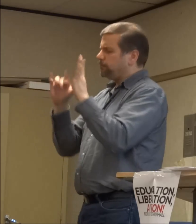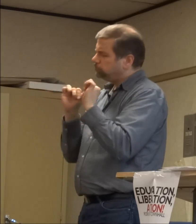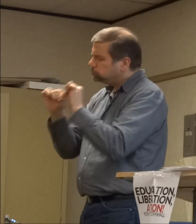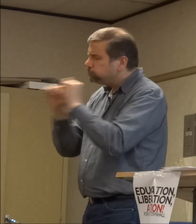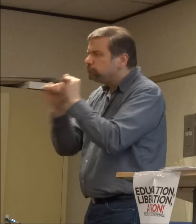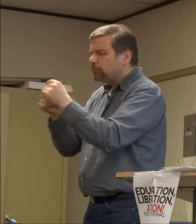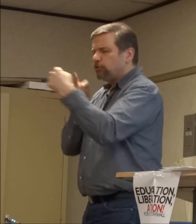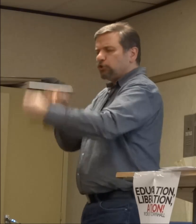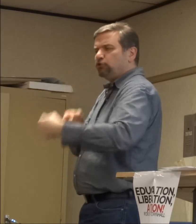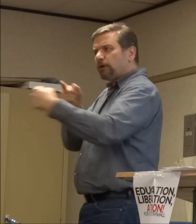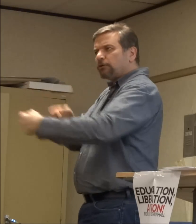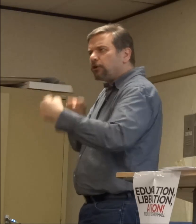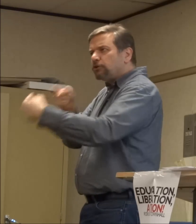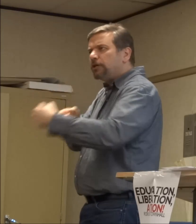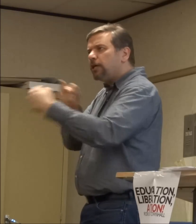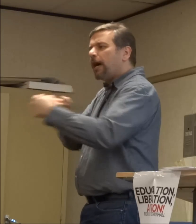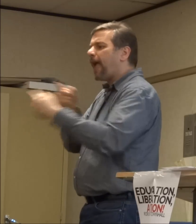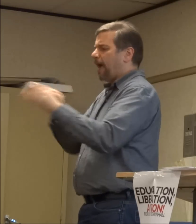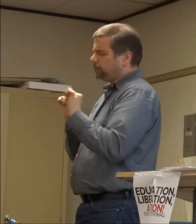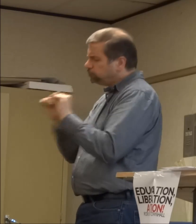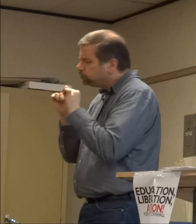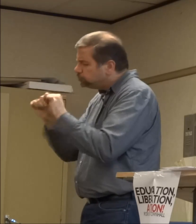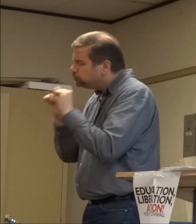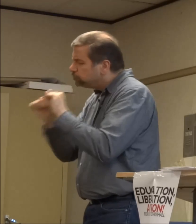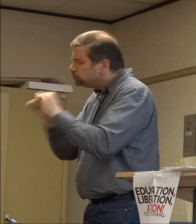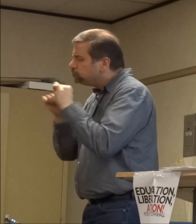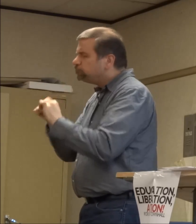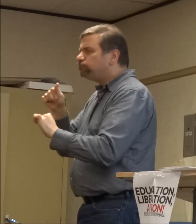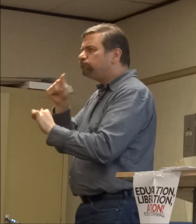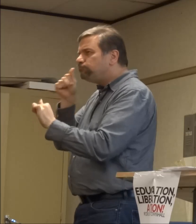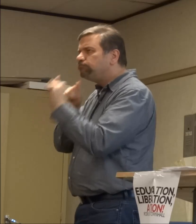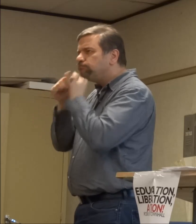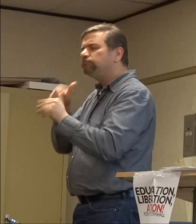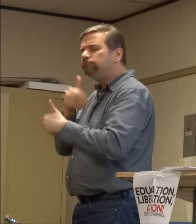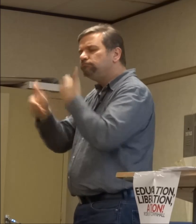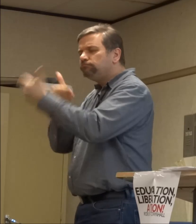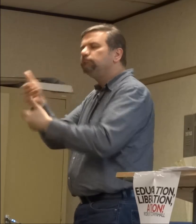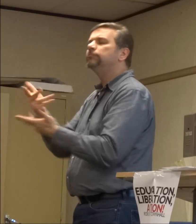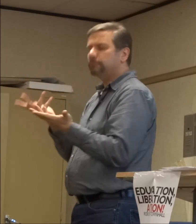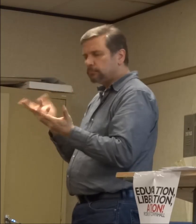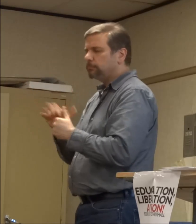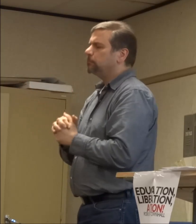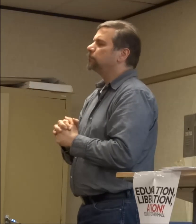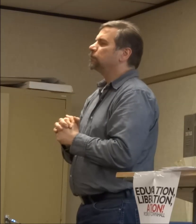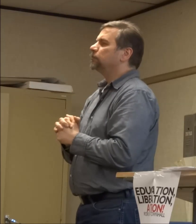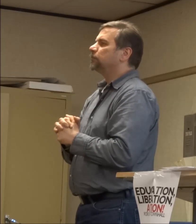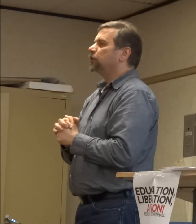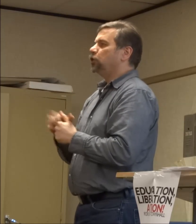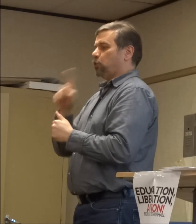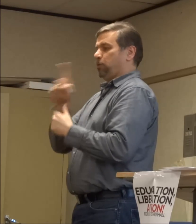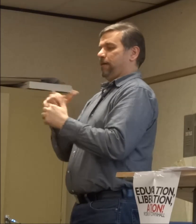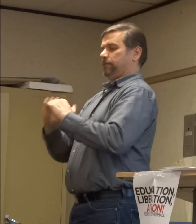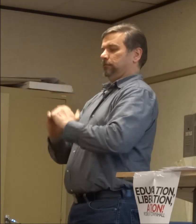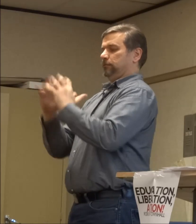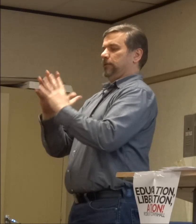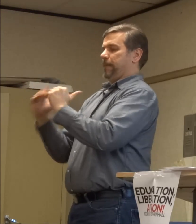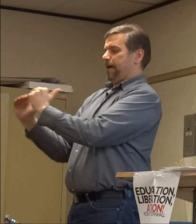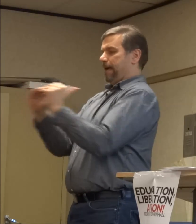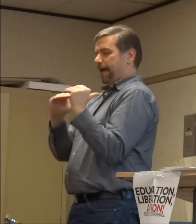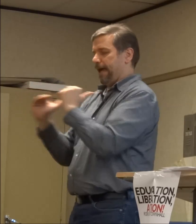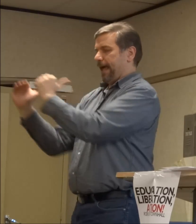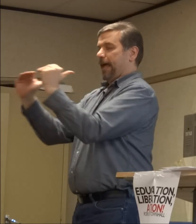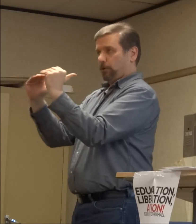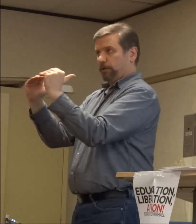for and continuously created. Access to education programs as implemented through equity-based frameworks is one way to ensure